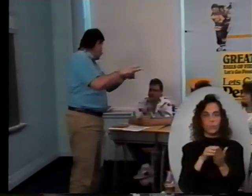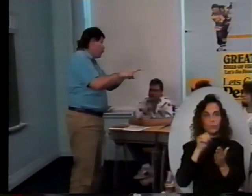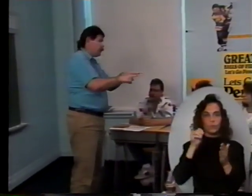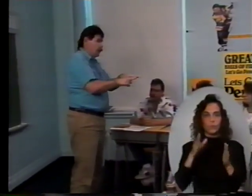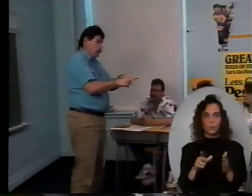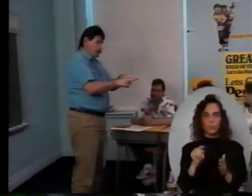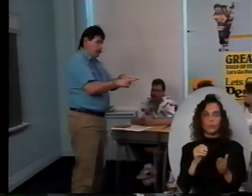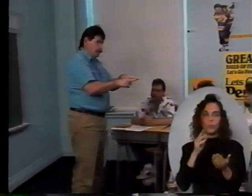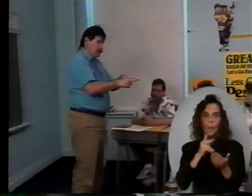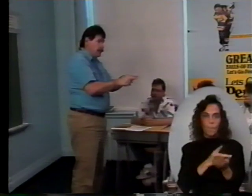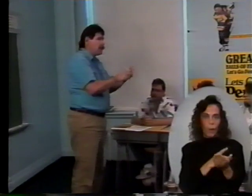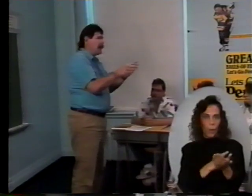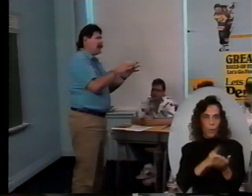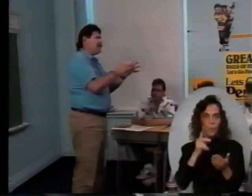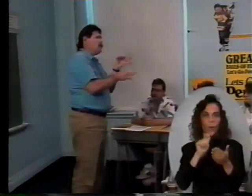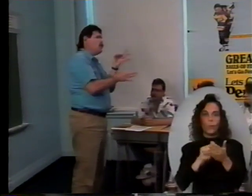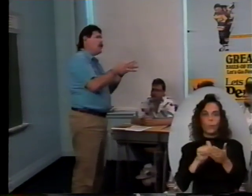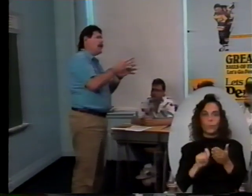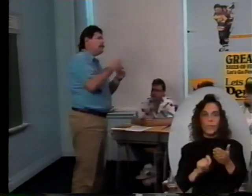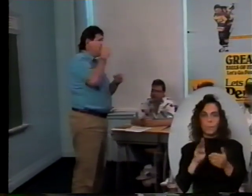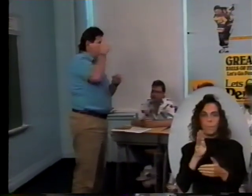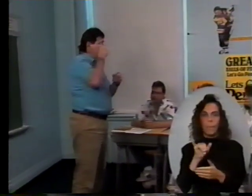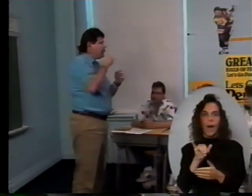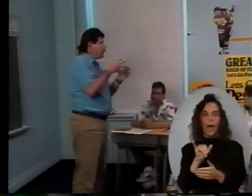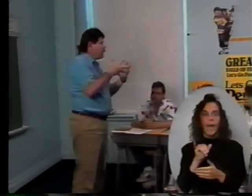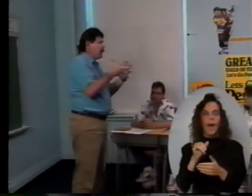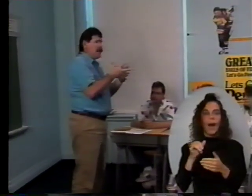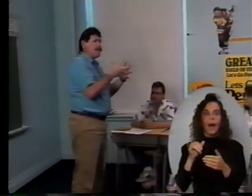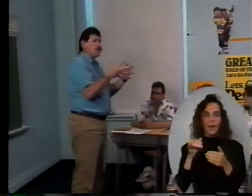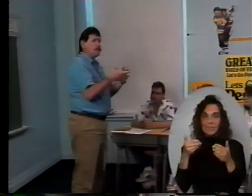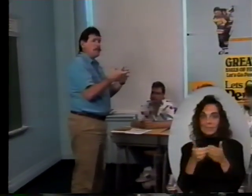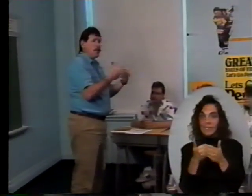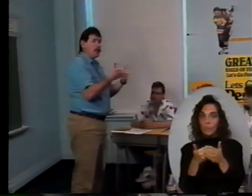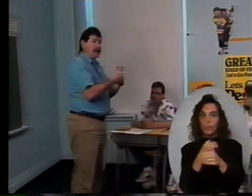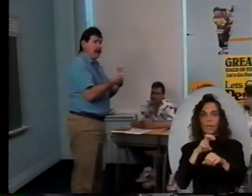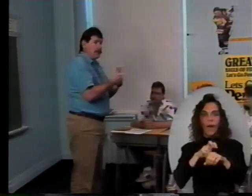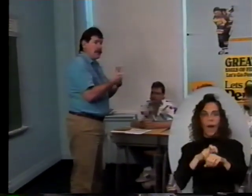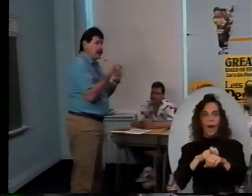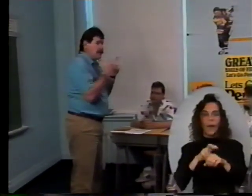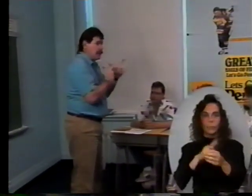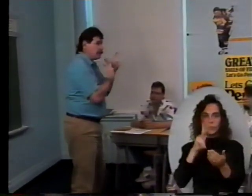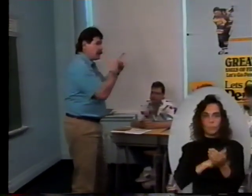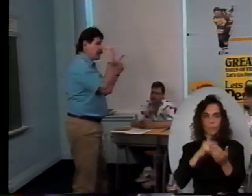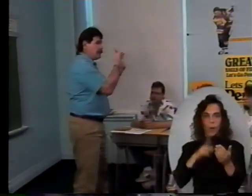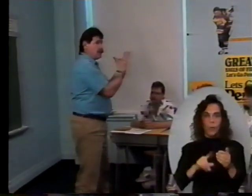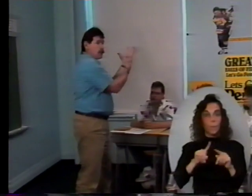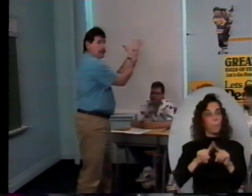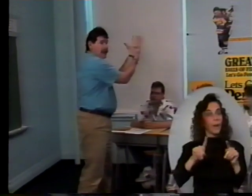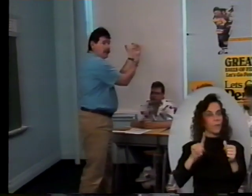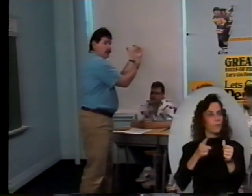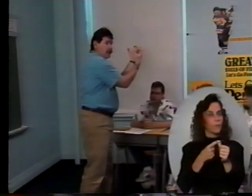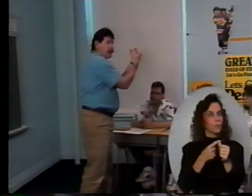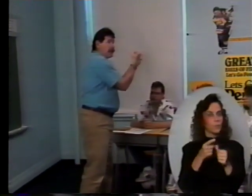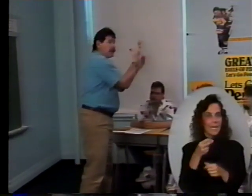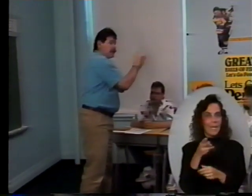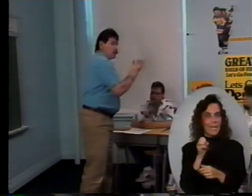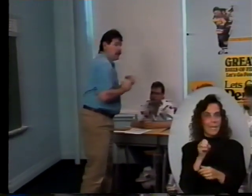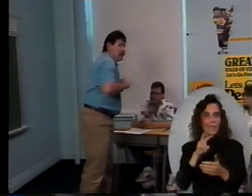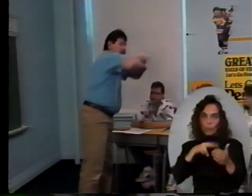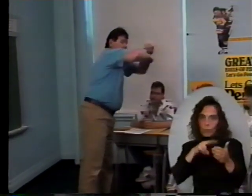poem written by a contemporary Irish poet. But first, he reviews the vocabulary, much